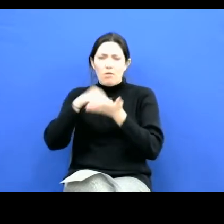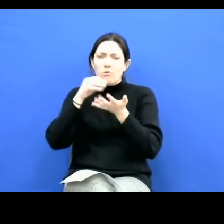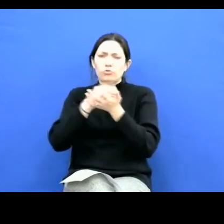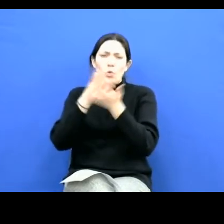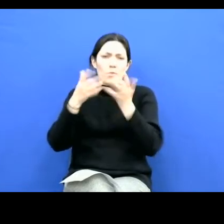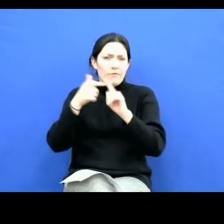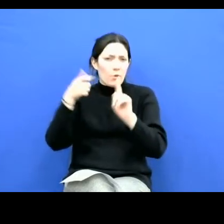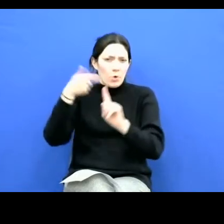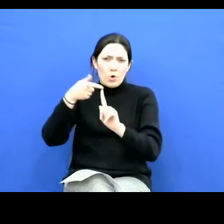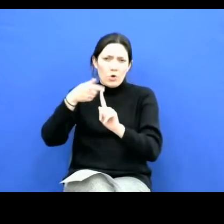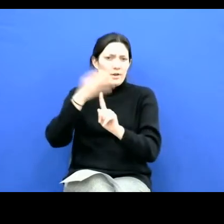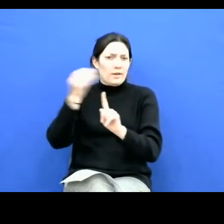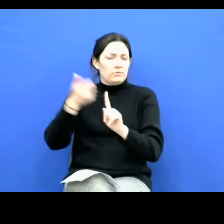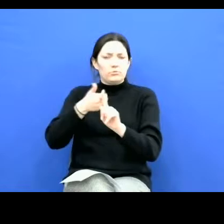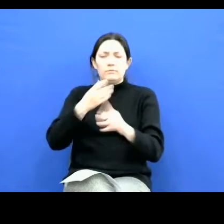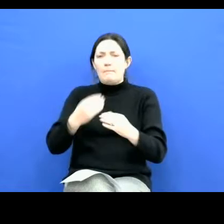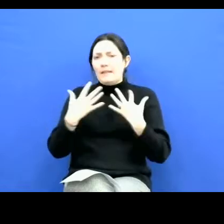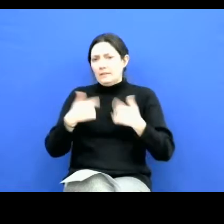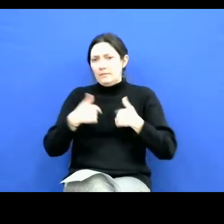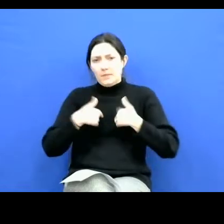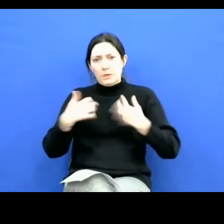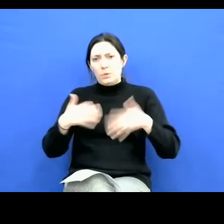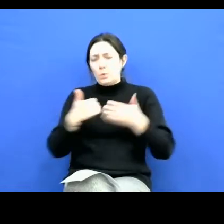and you have just been such a blessing to me.